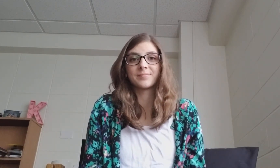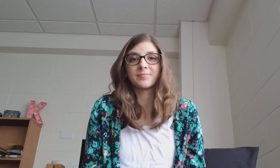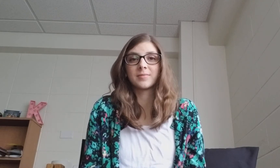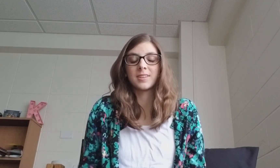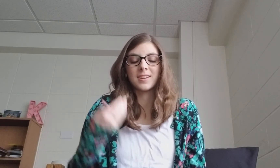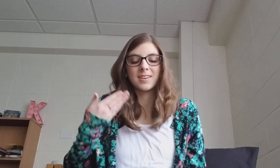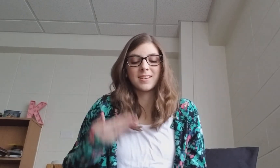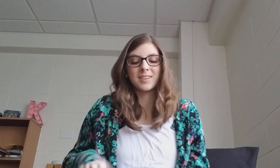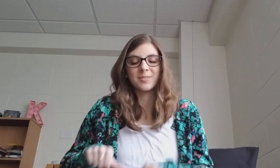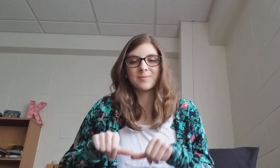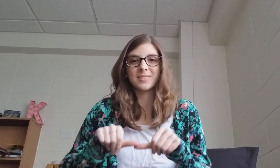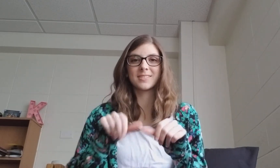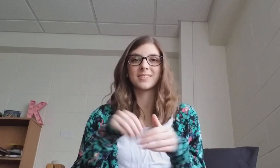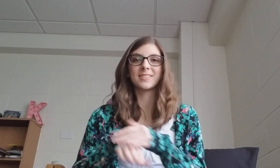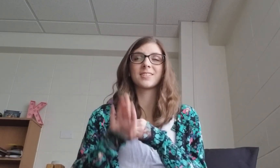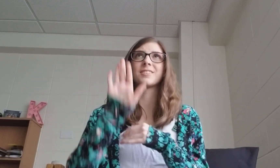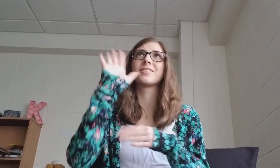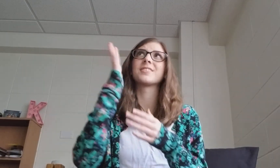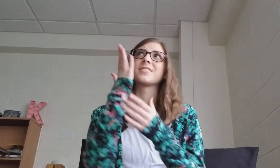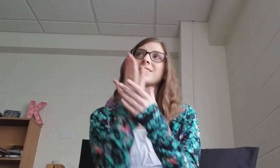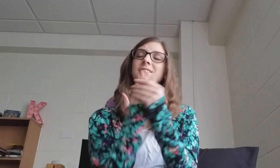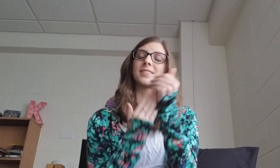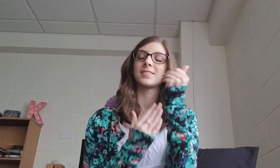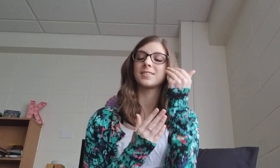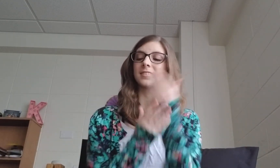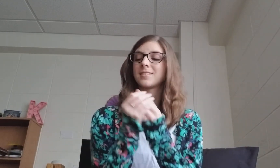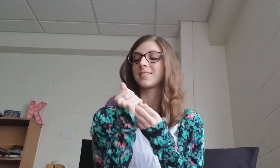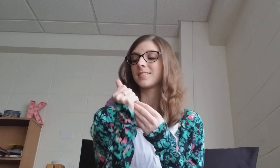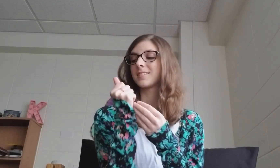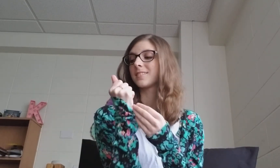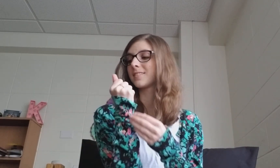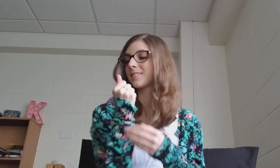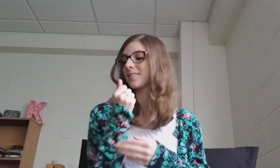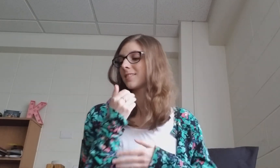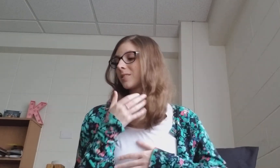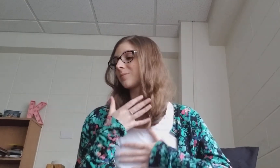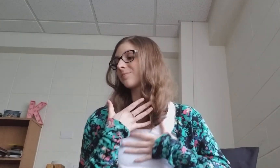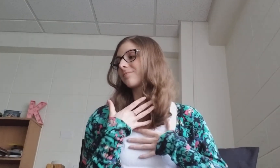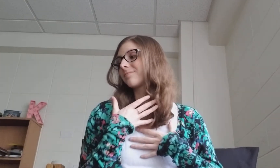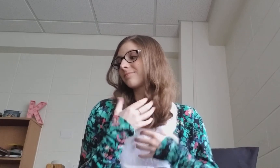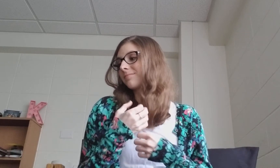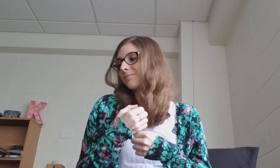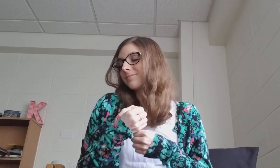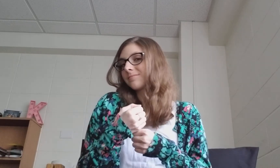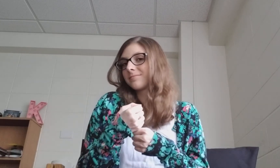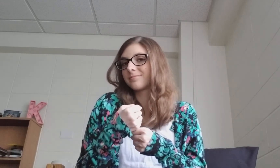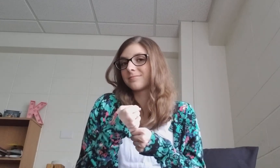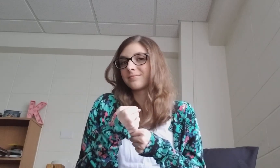I'm still in your hands This is my confidence